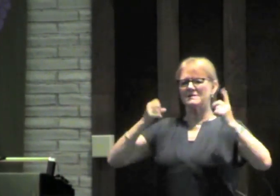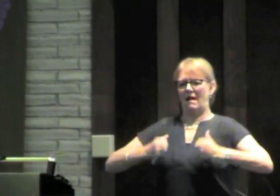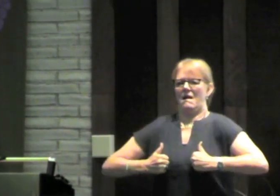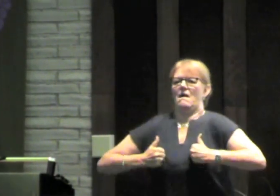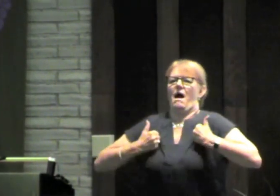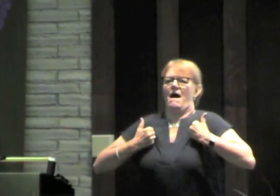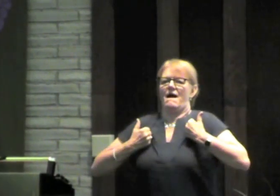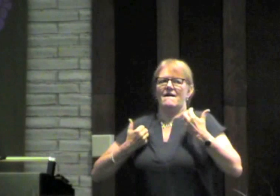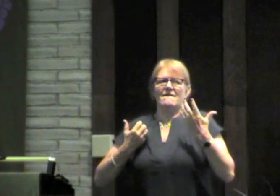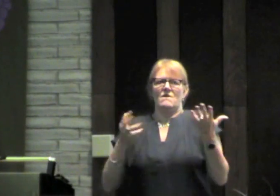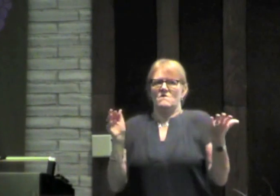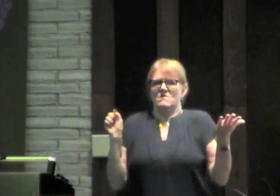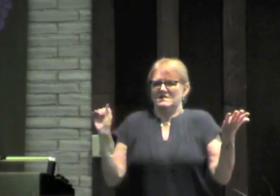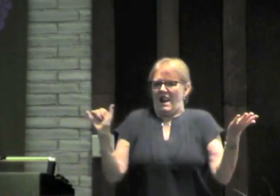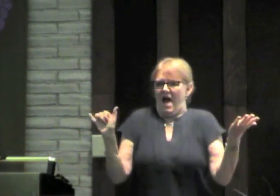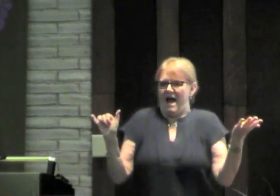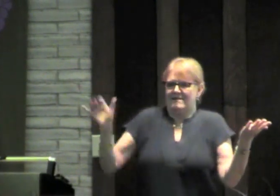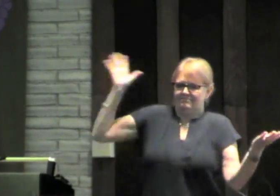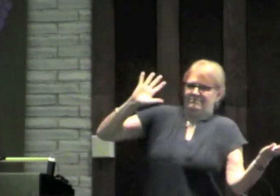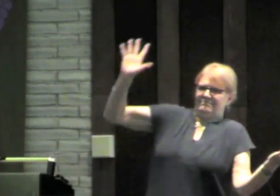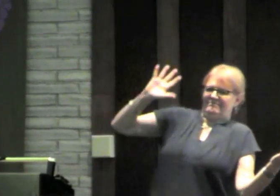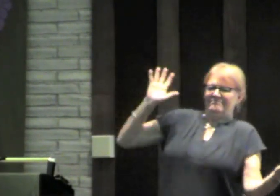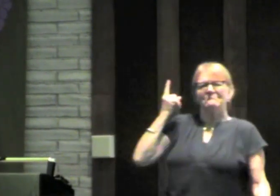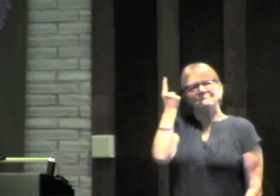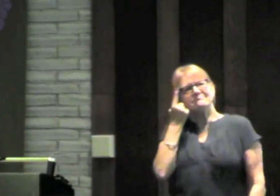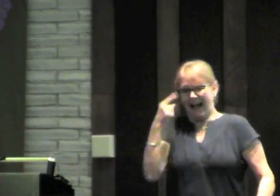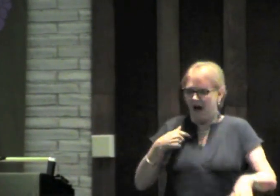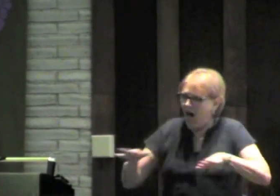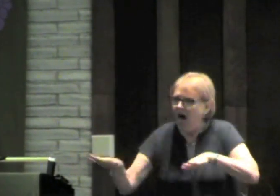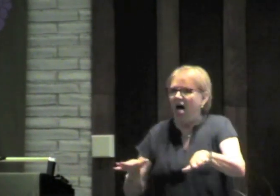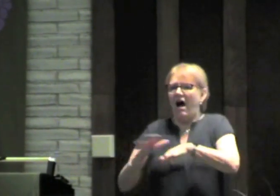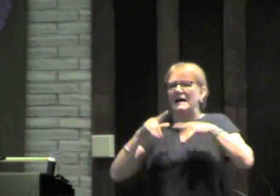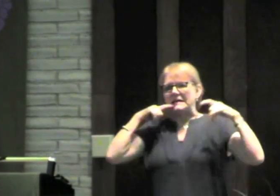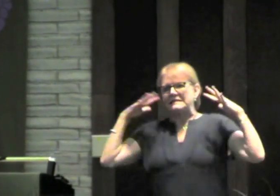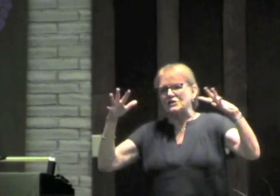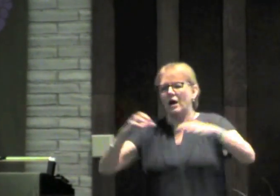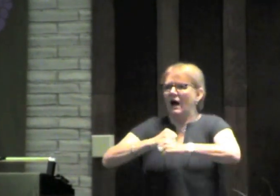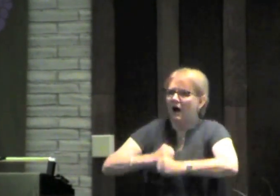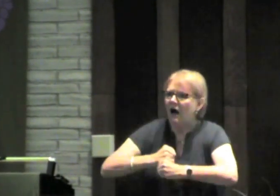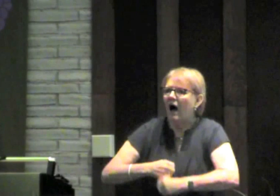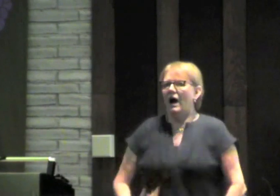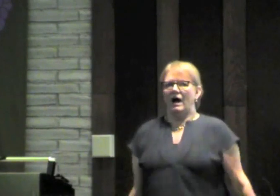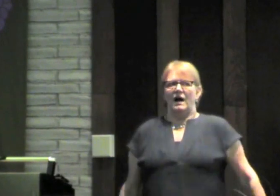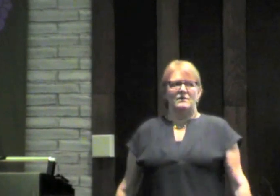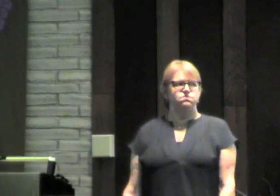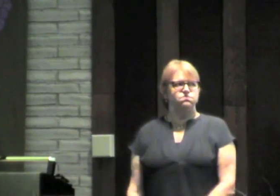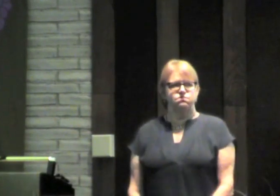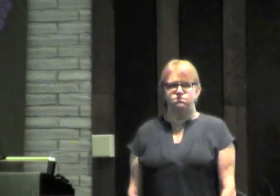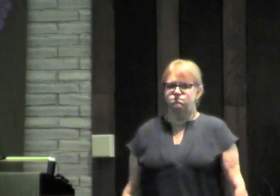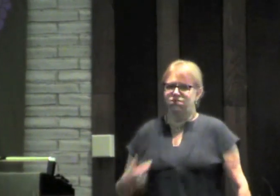you can imagine what people's lives were like 5,000 years ago. You know, you can walk through the desert and